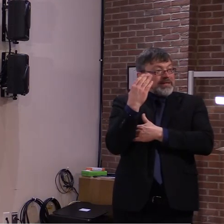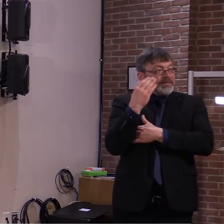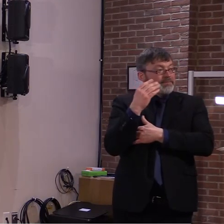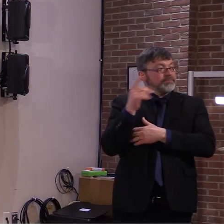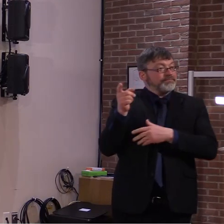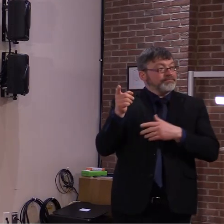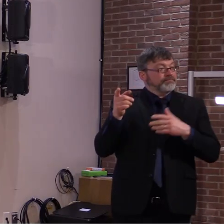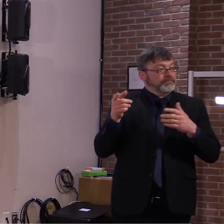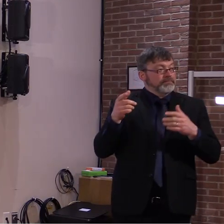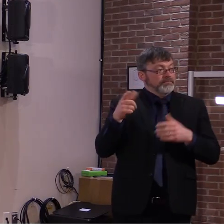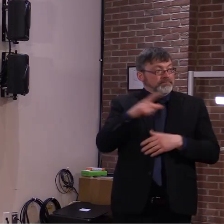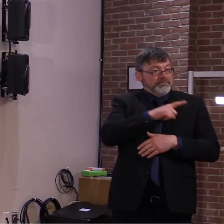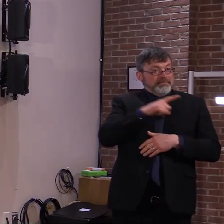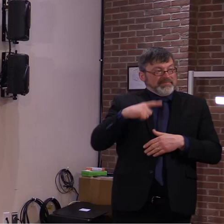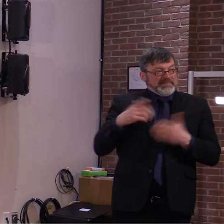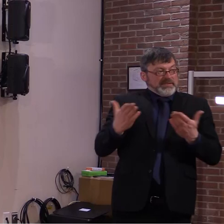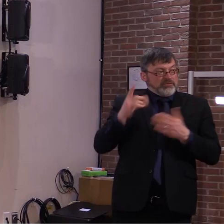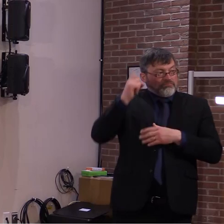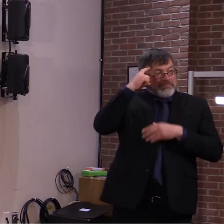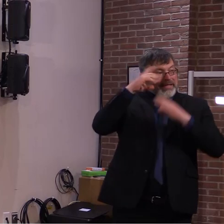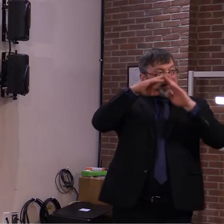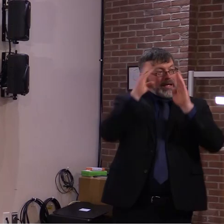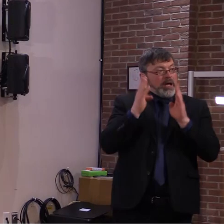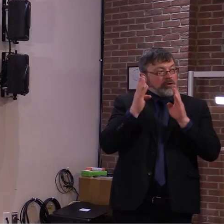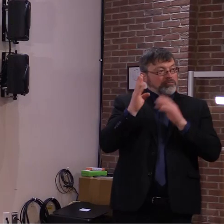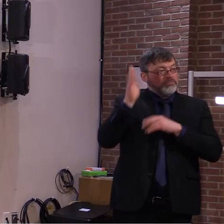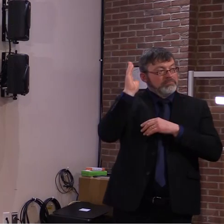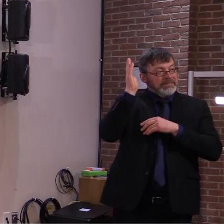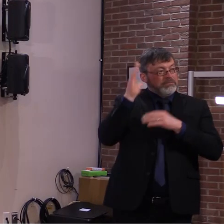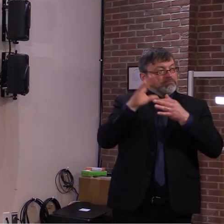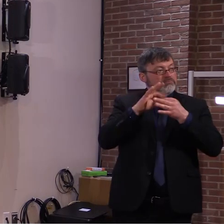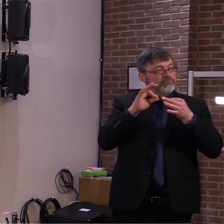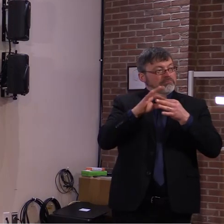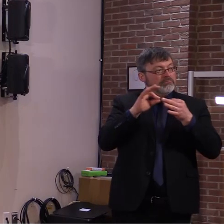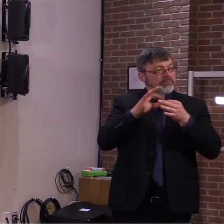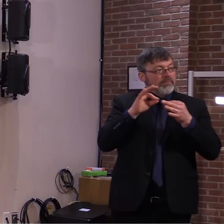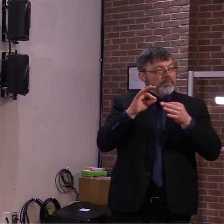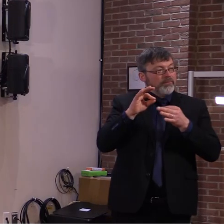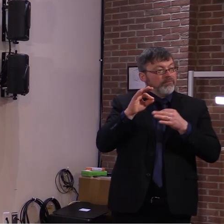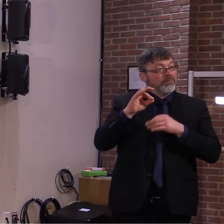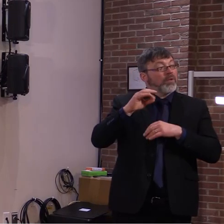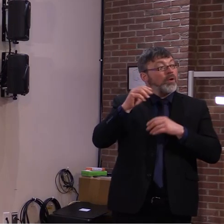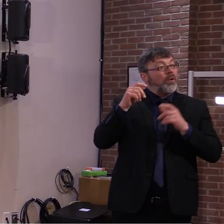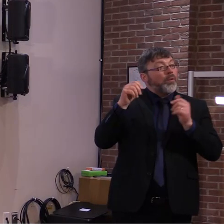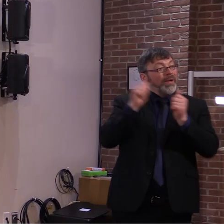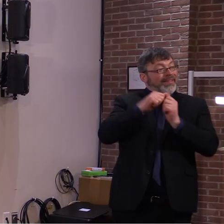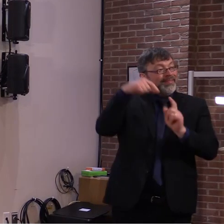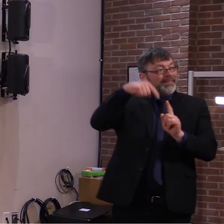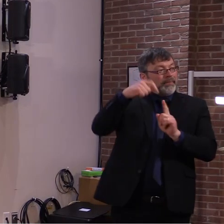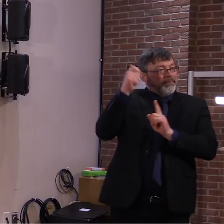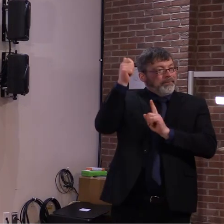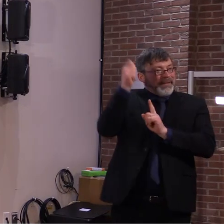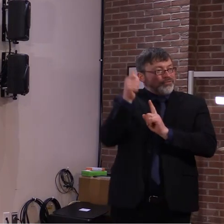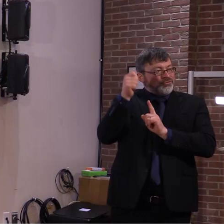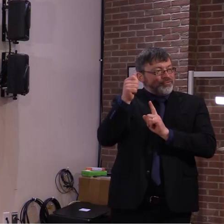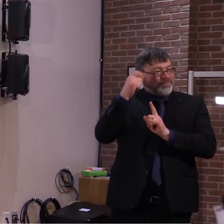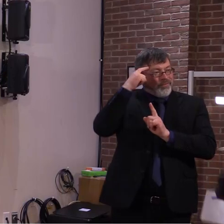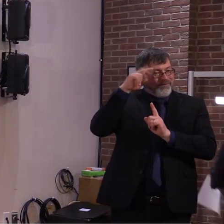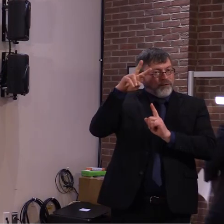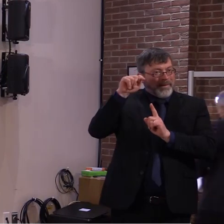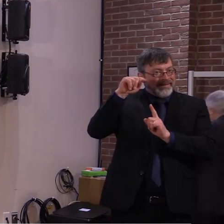be temporarily shelving the pension plan for state employees and teachers.